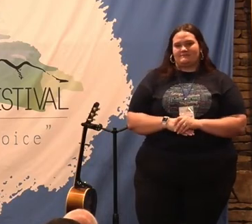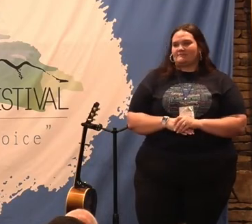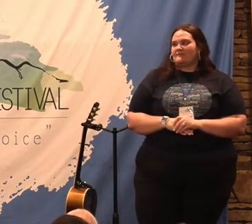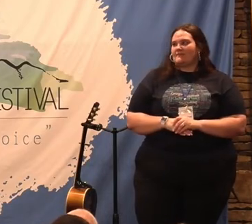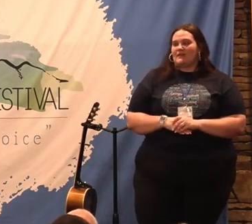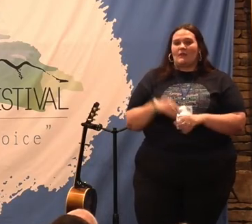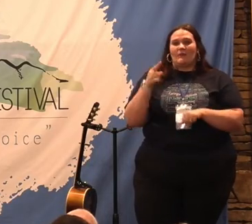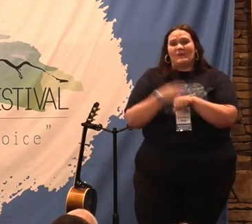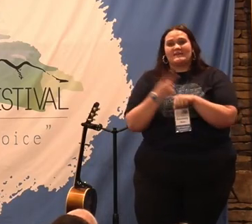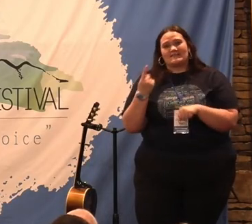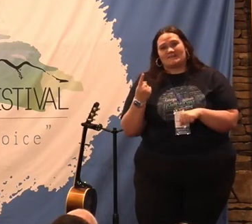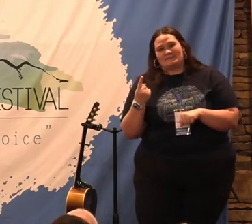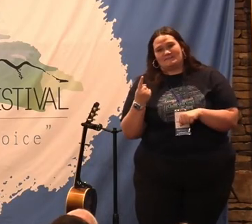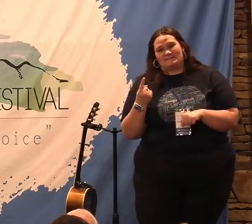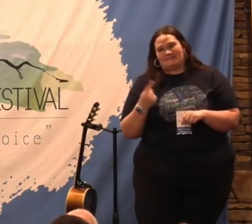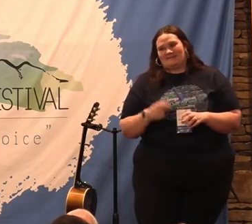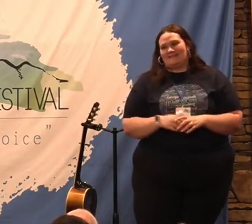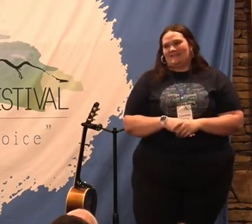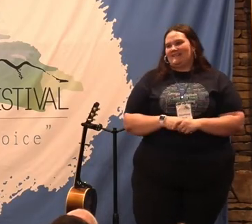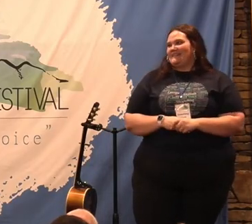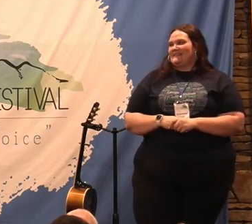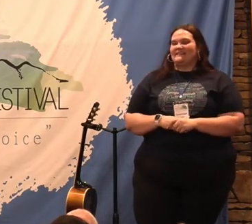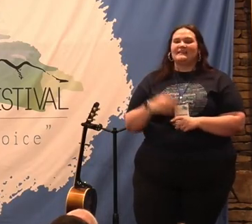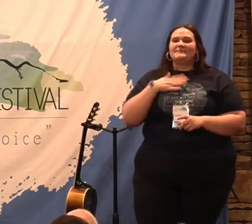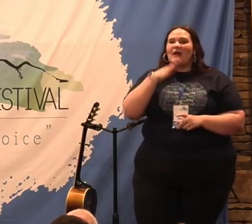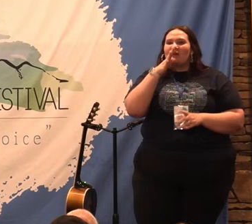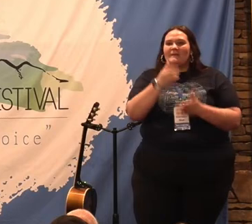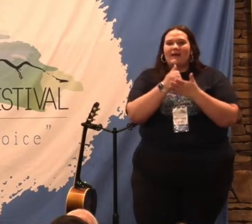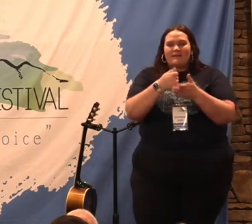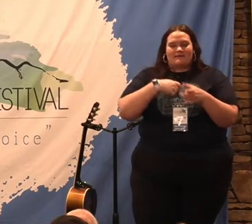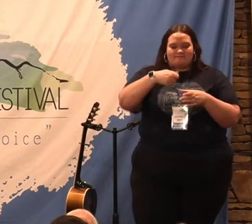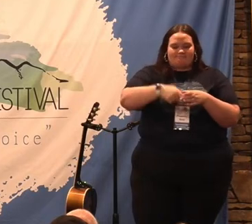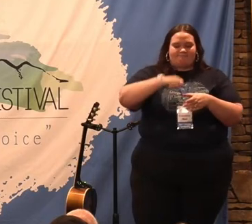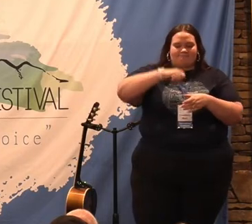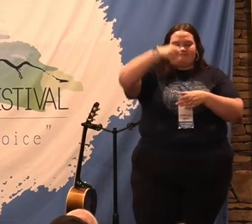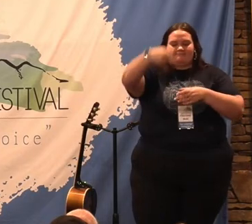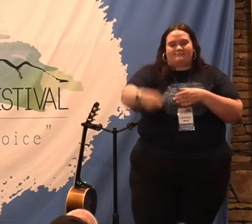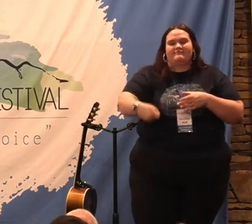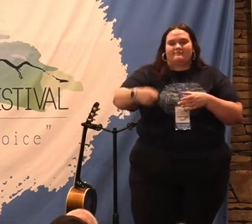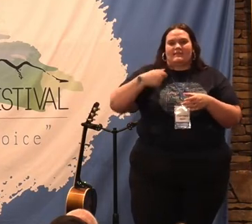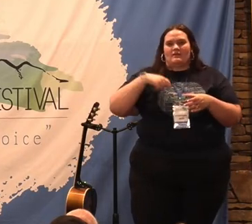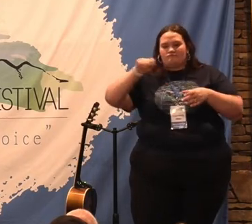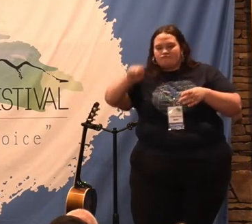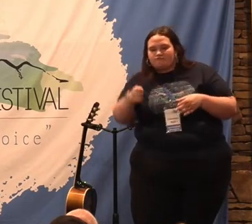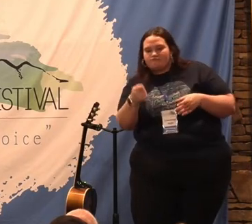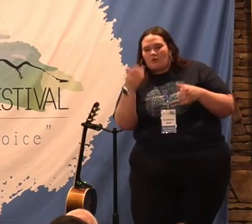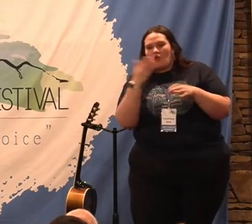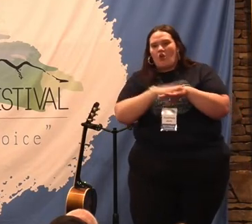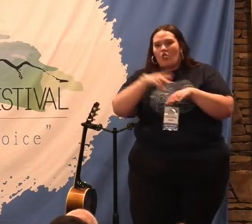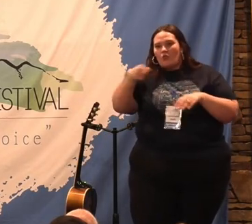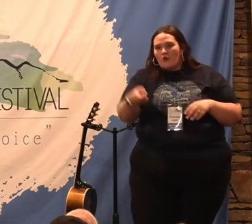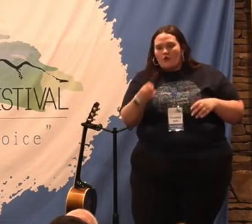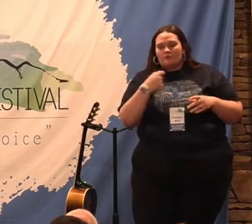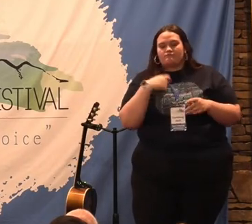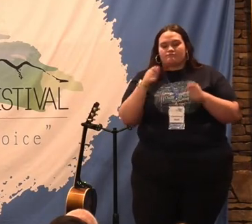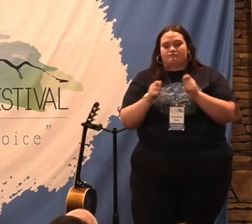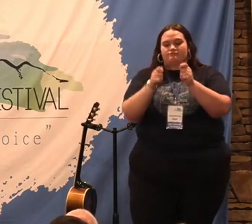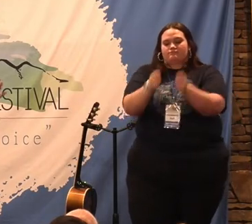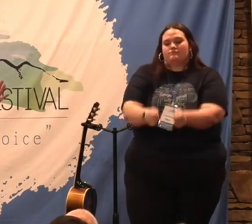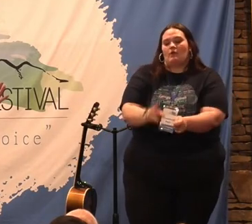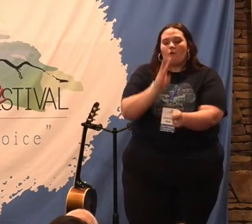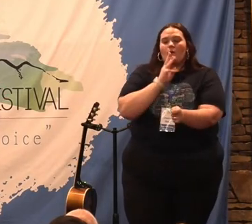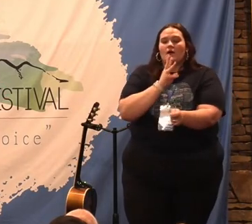Once. She popped the top, she helped me get the wiener on the hook, then my line was in the water. I was fishing.